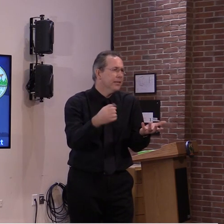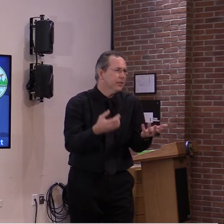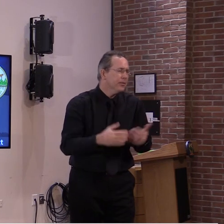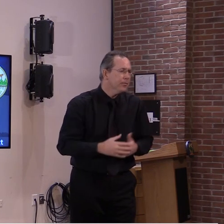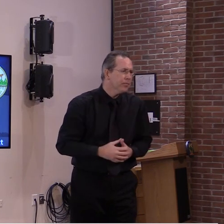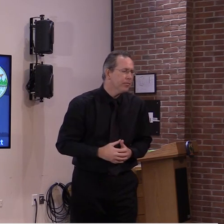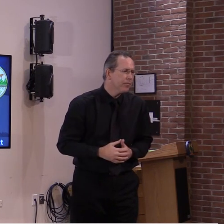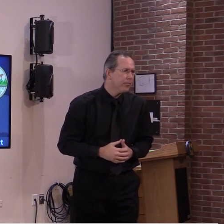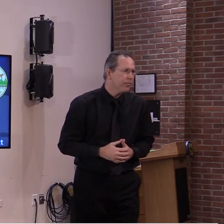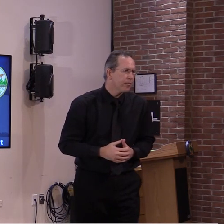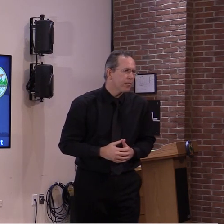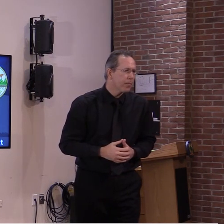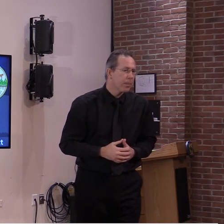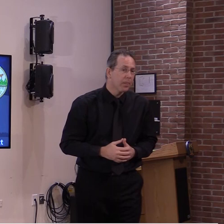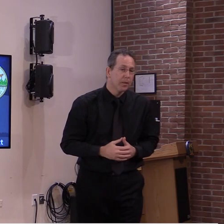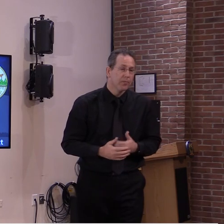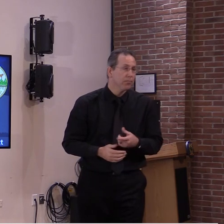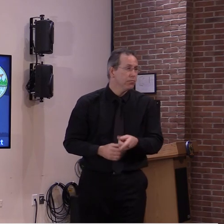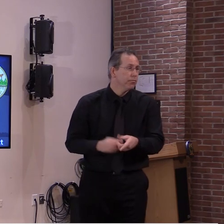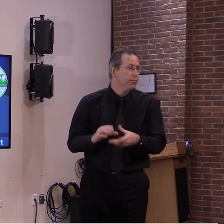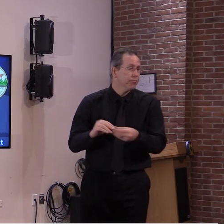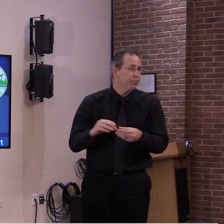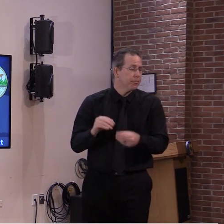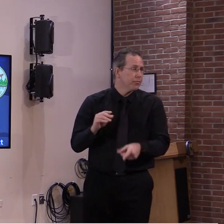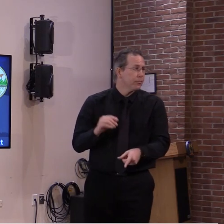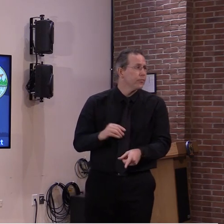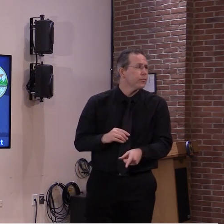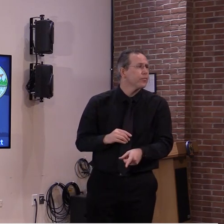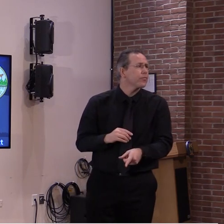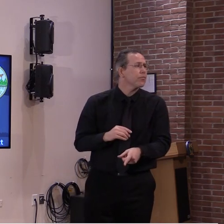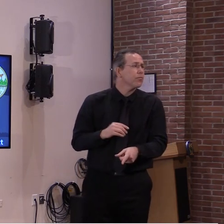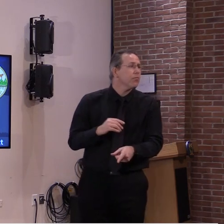Would Mr. Sherling like to respond as well?